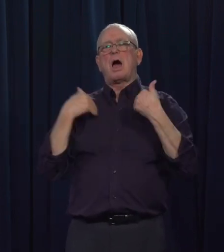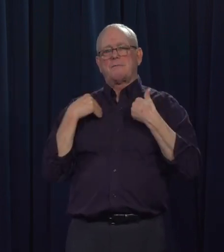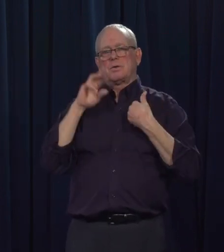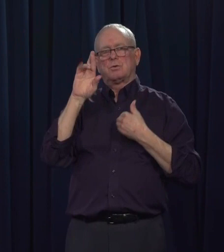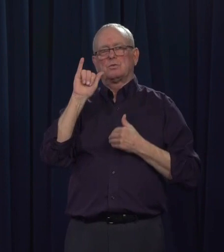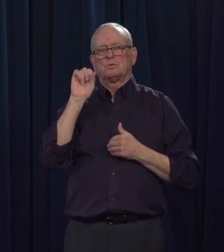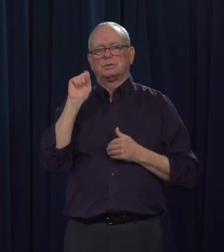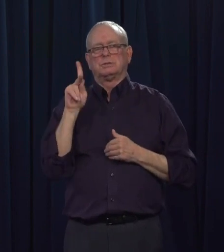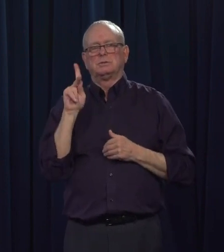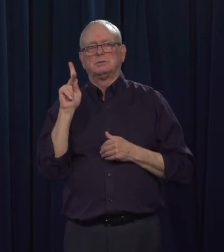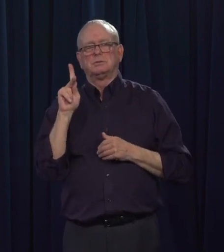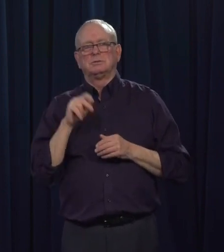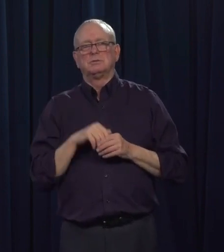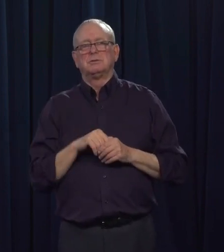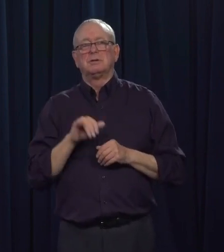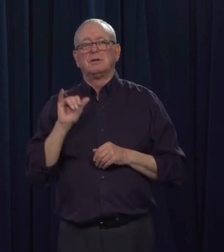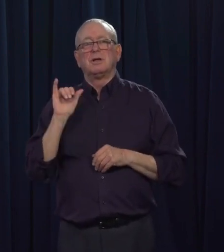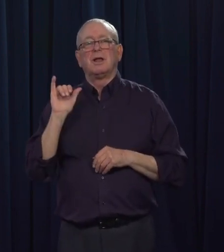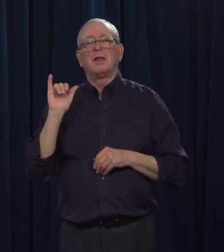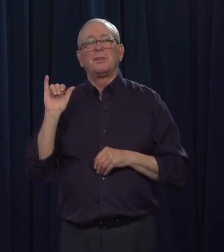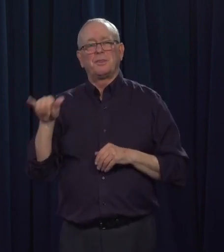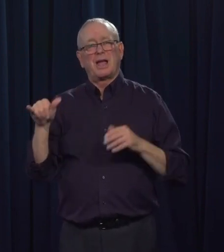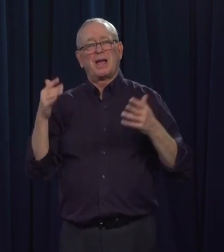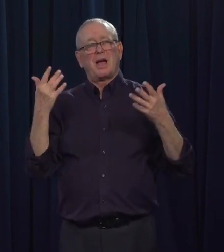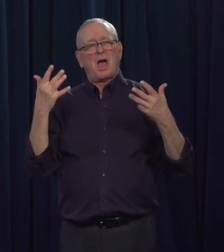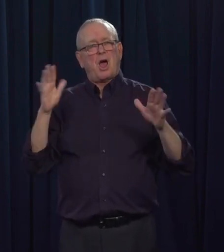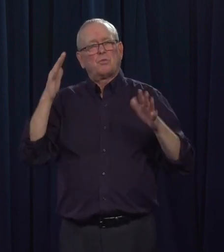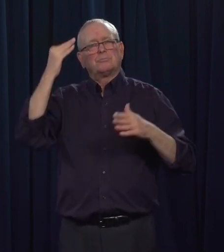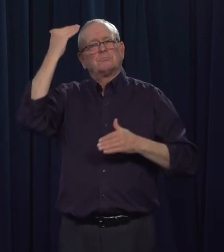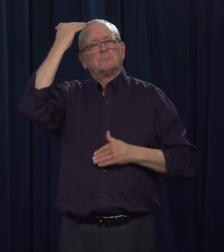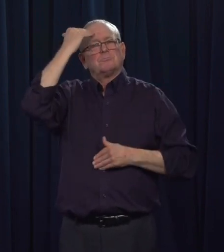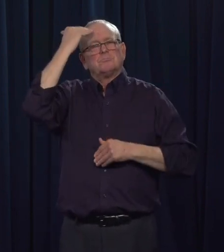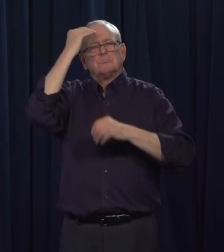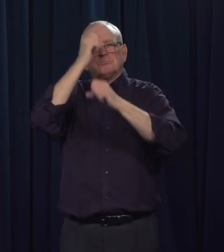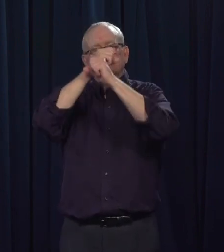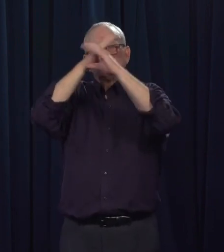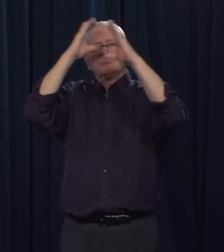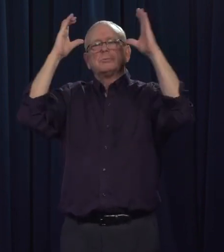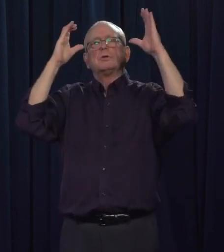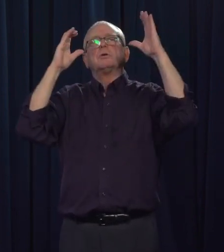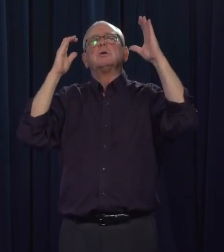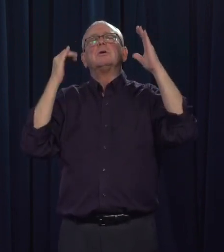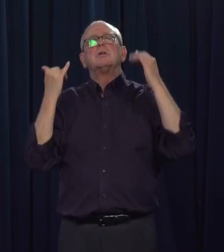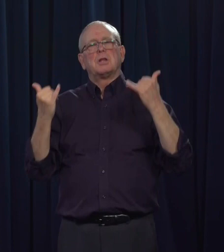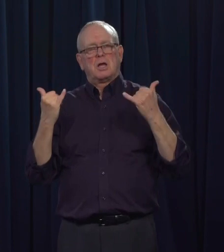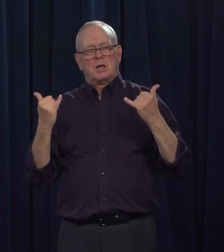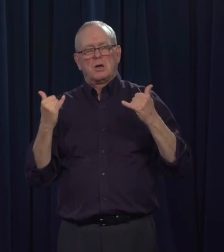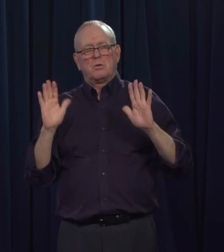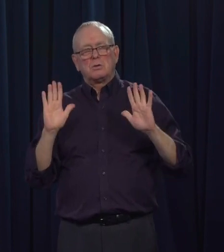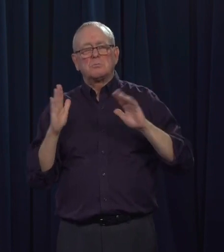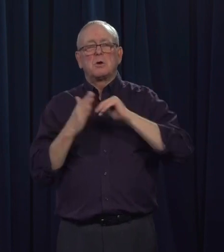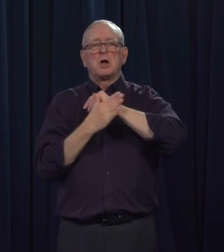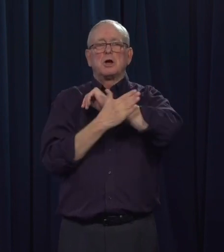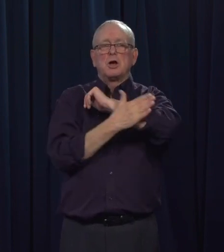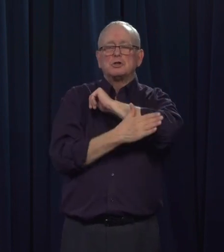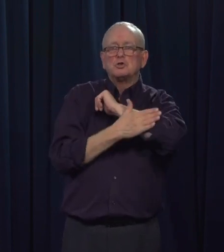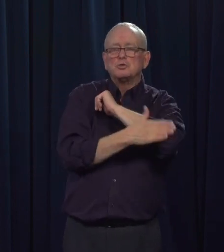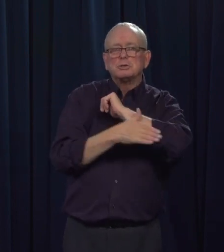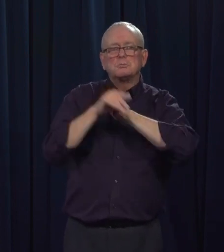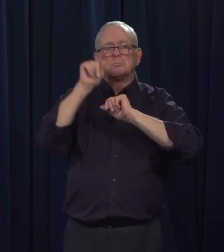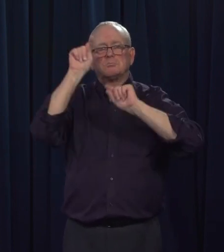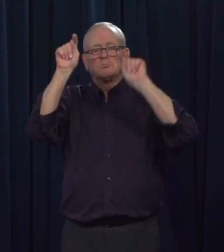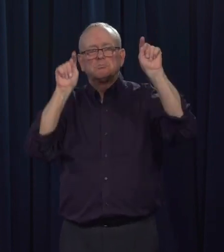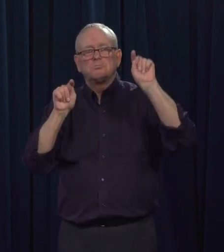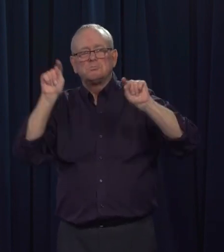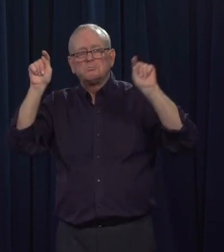easier to list the places that aren't a risk than that are. So that information in terms of our epidemiology isn't that useful anymore,